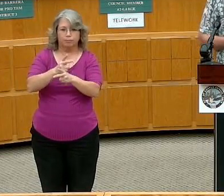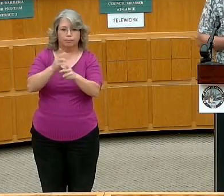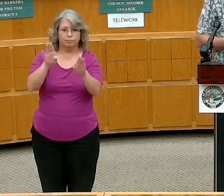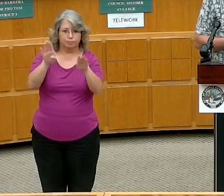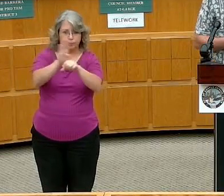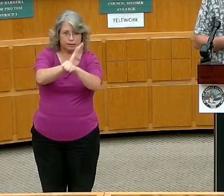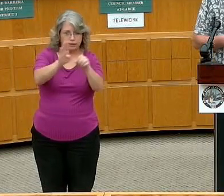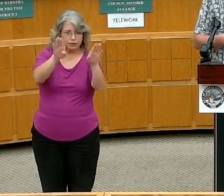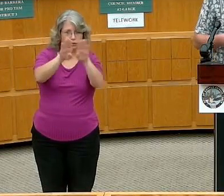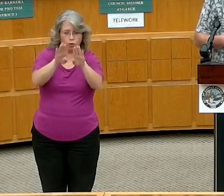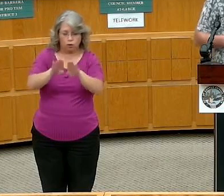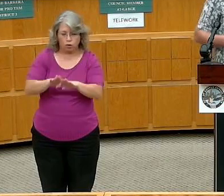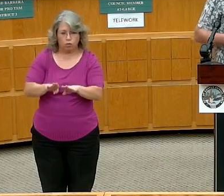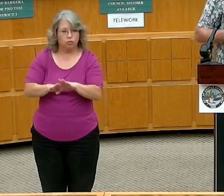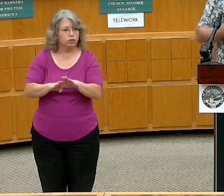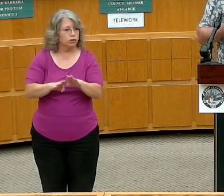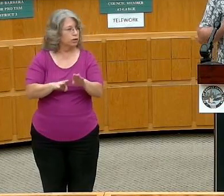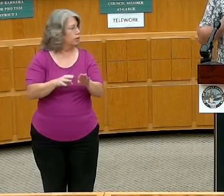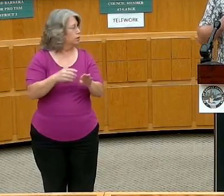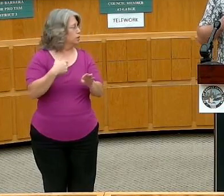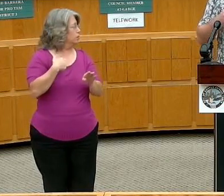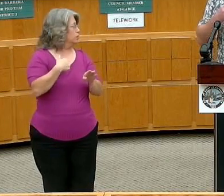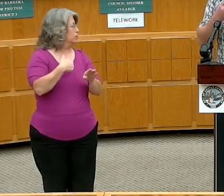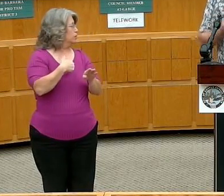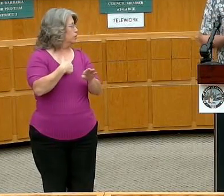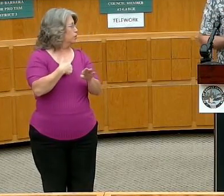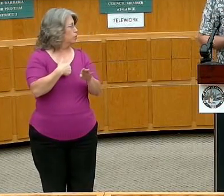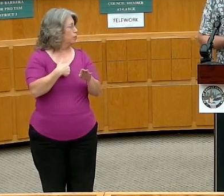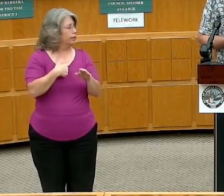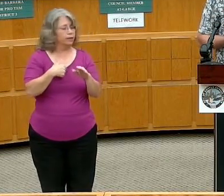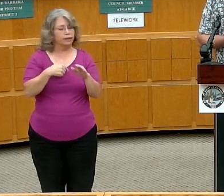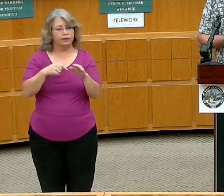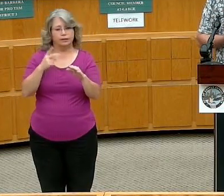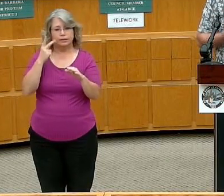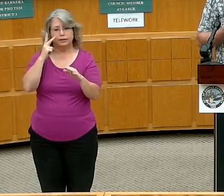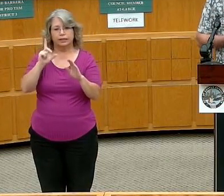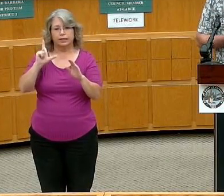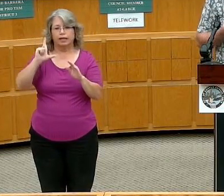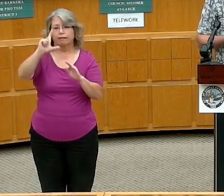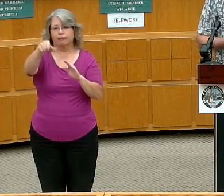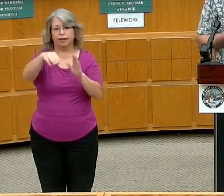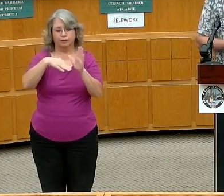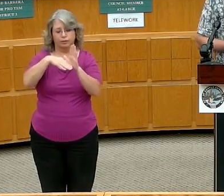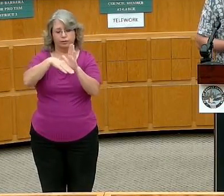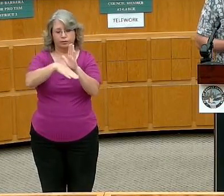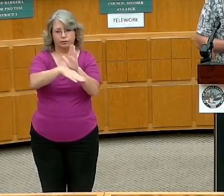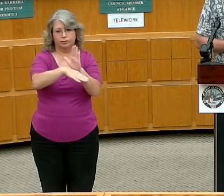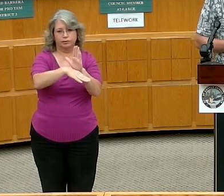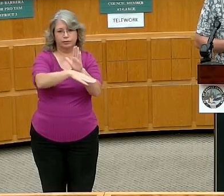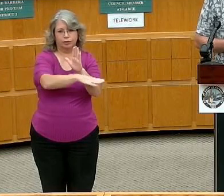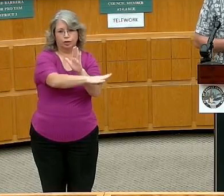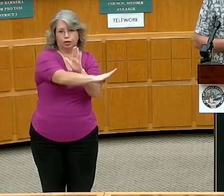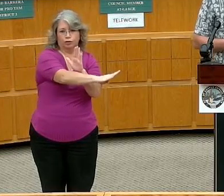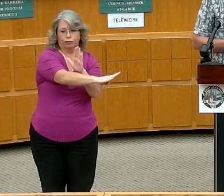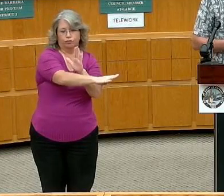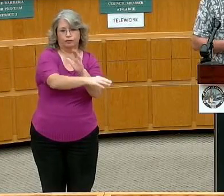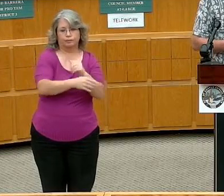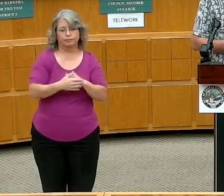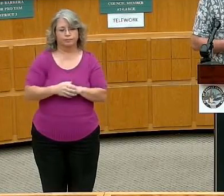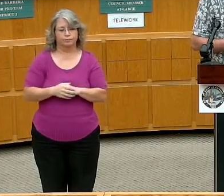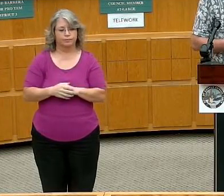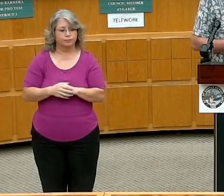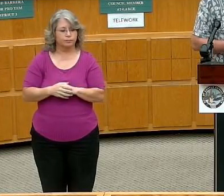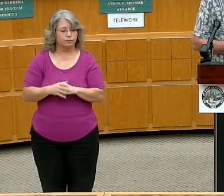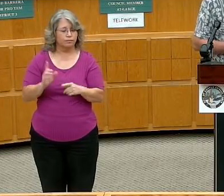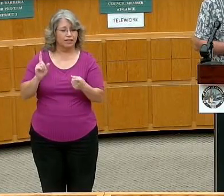that transmission ratio, a better estimate of it, to know really what's that ratio in Corpus Christi.